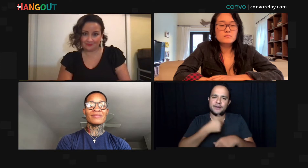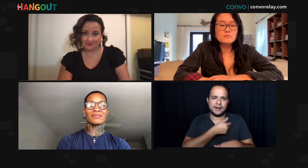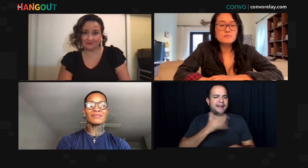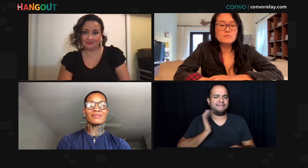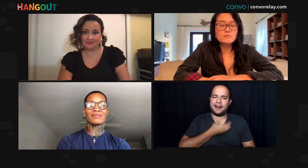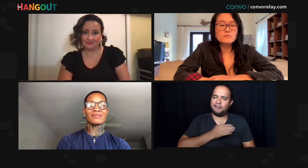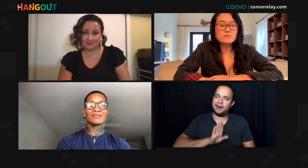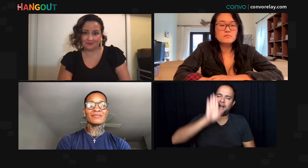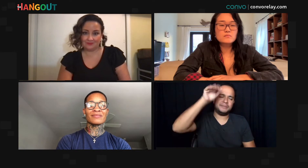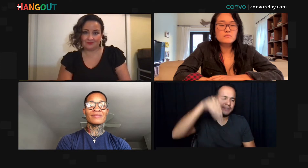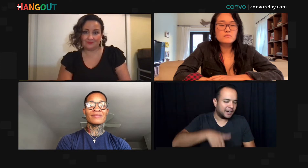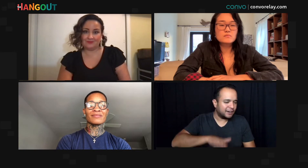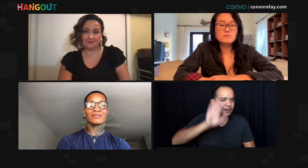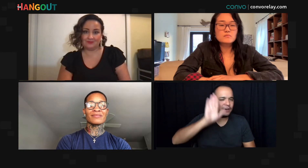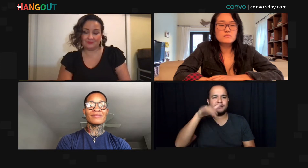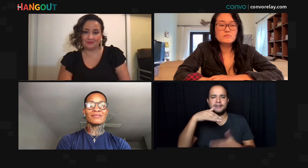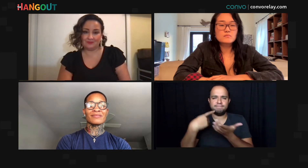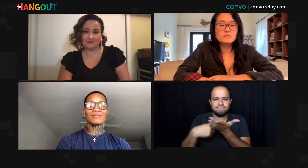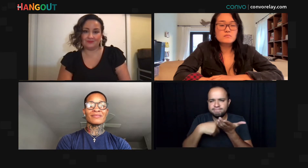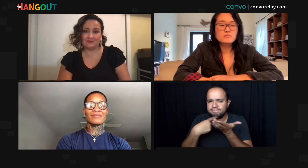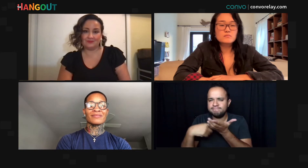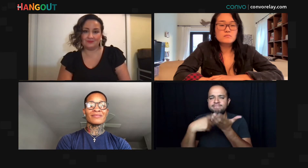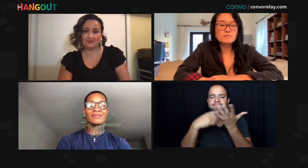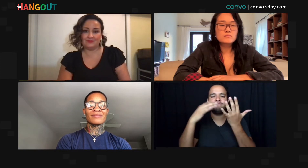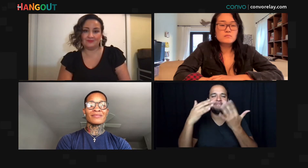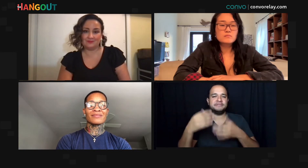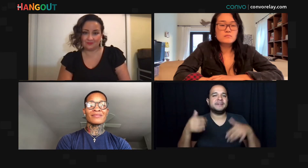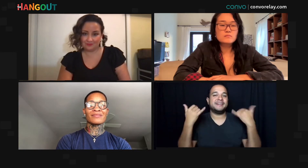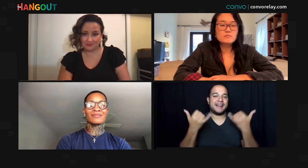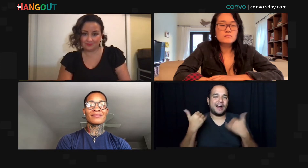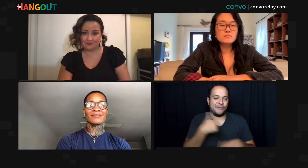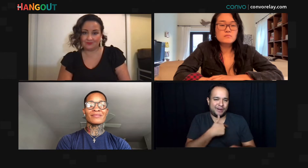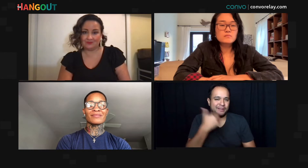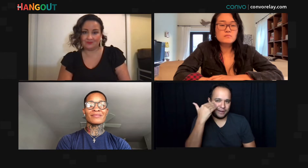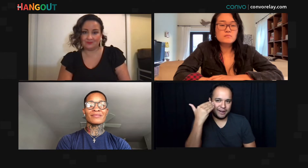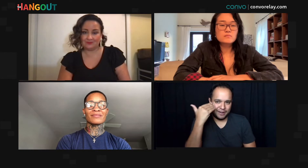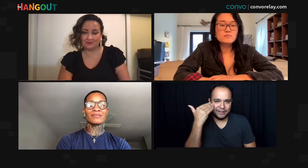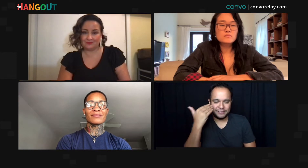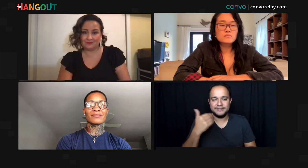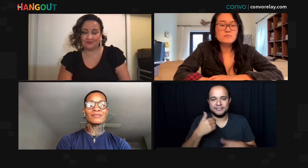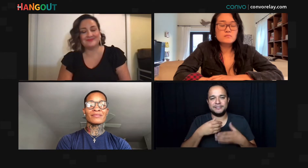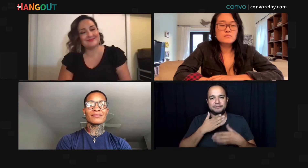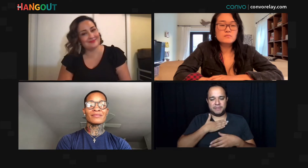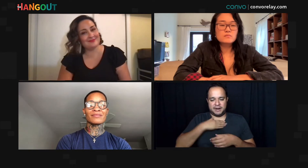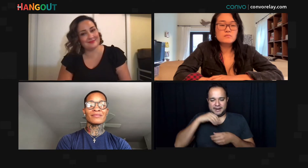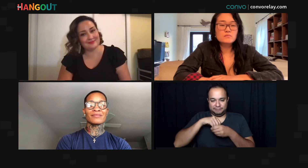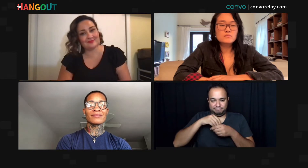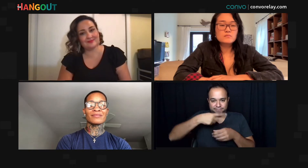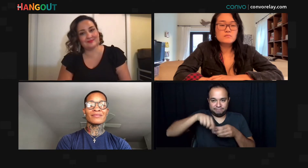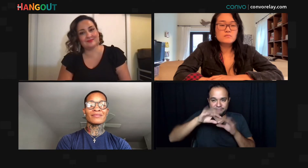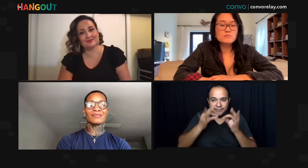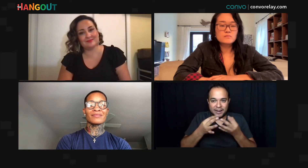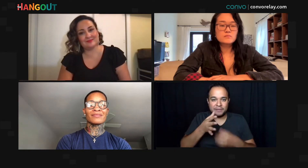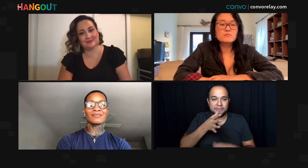the years, I had my ups and downs, of course, but now, I kind of